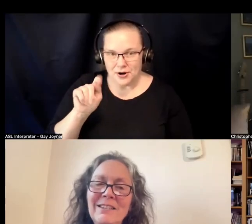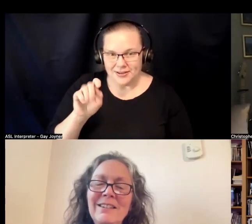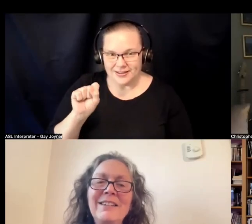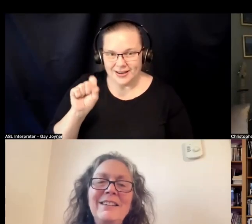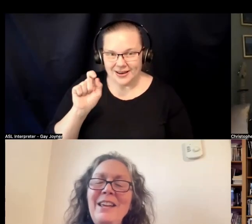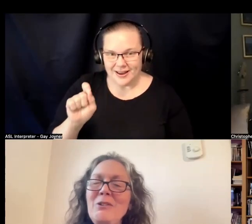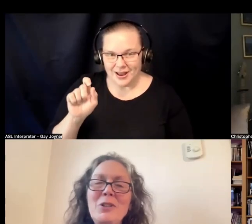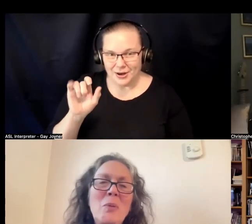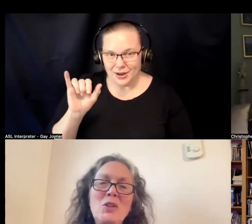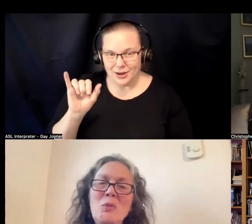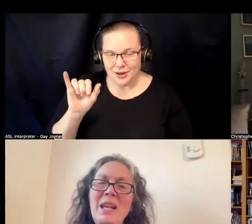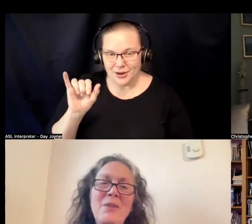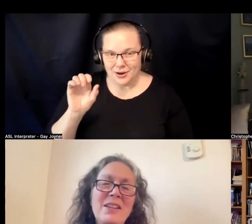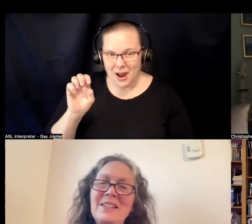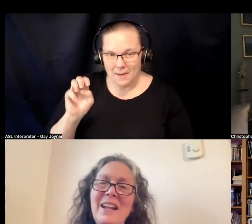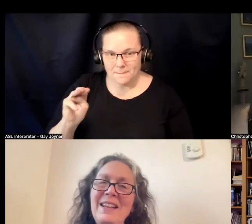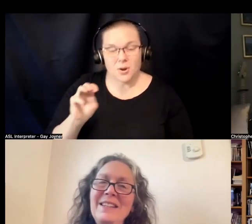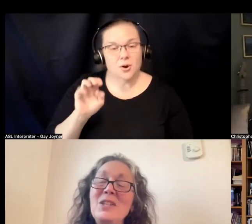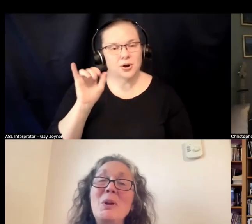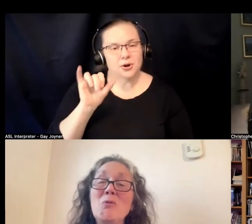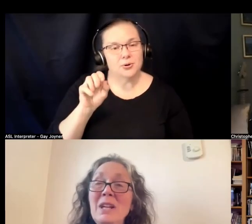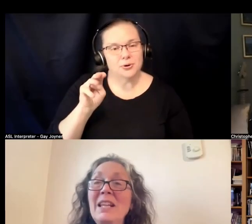youtube.com/@Drake at Arts. Thank you so much for being with us